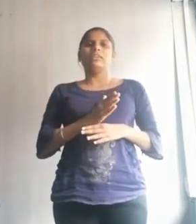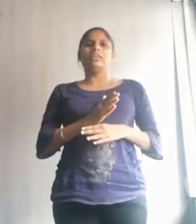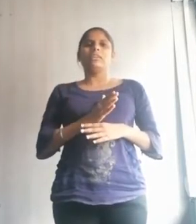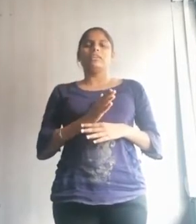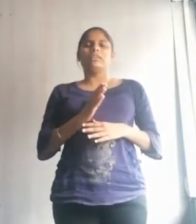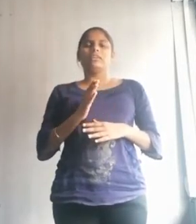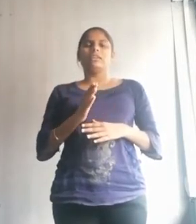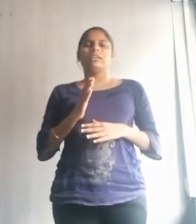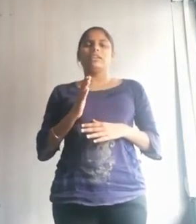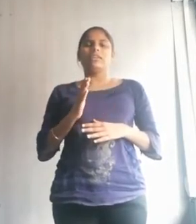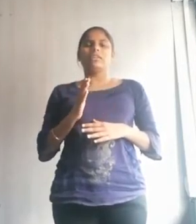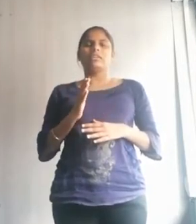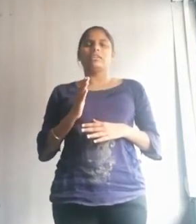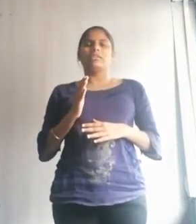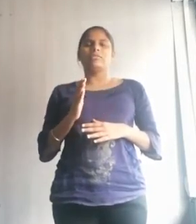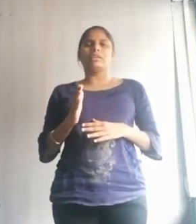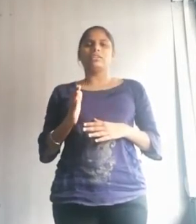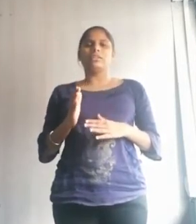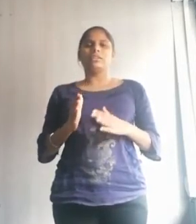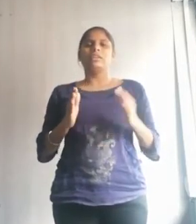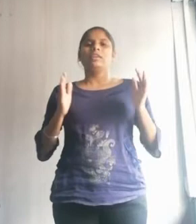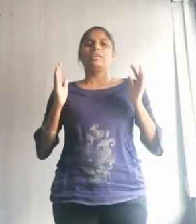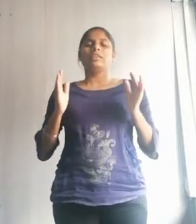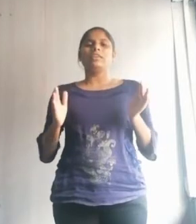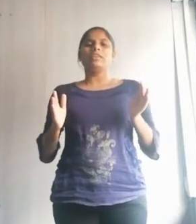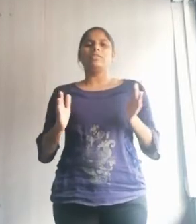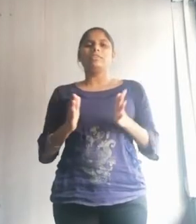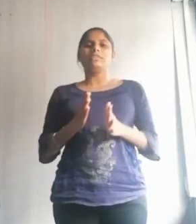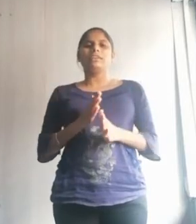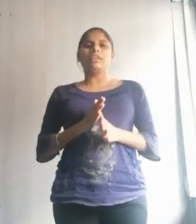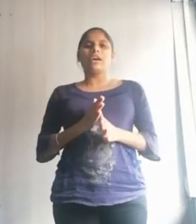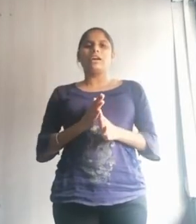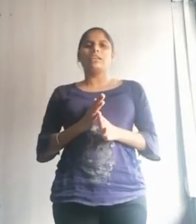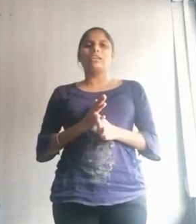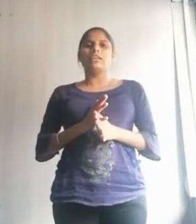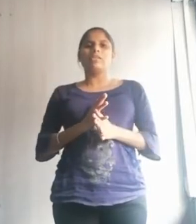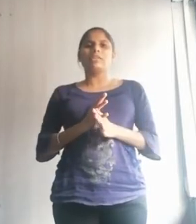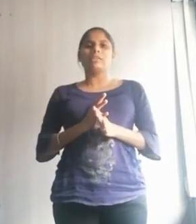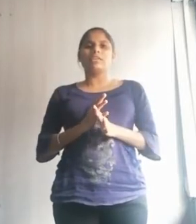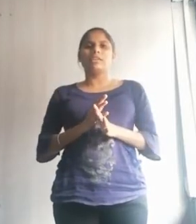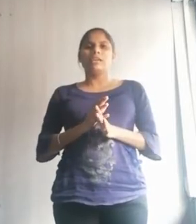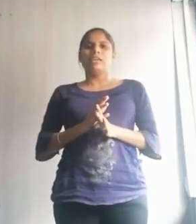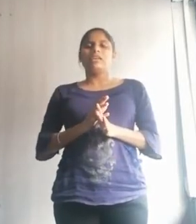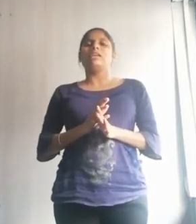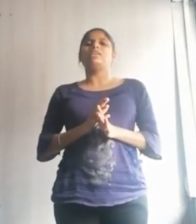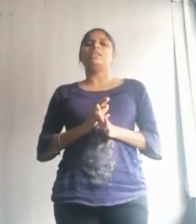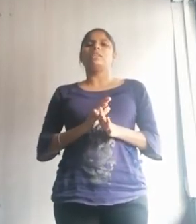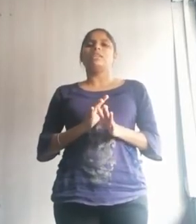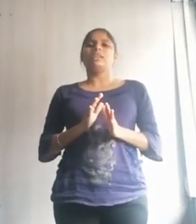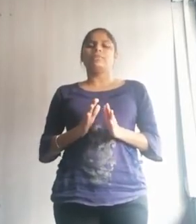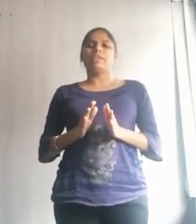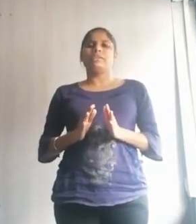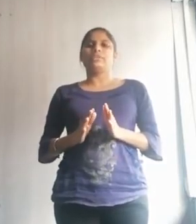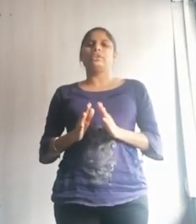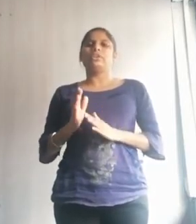Then until dot function. Then the function are the logical expression.